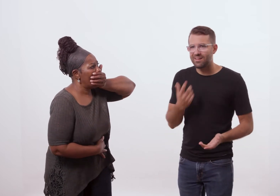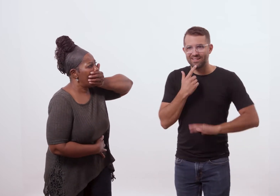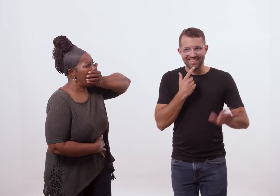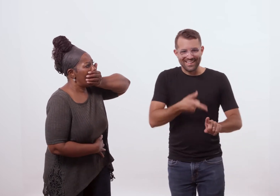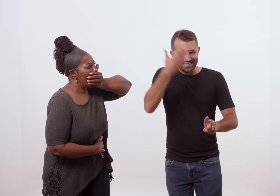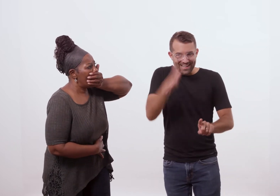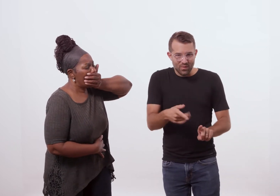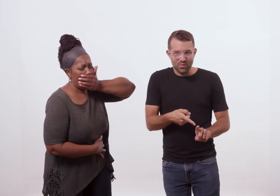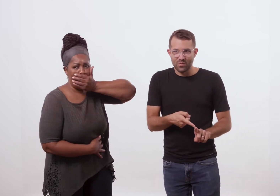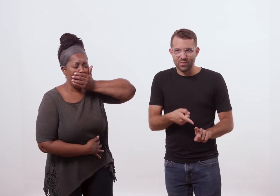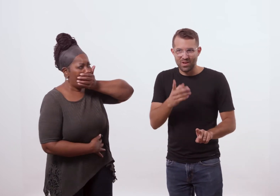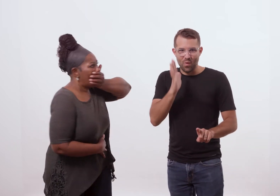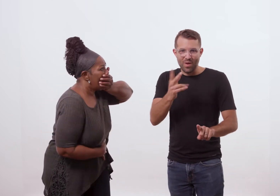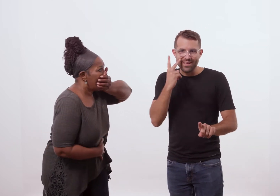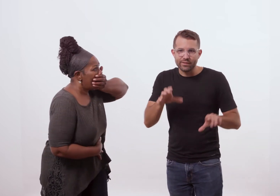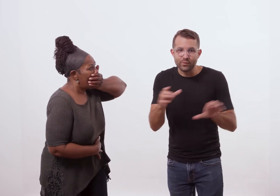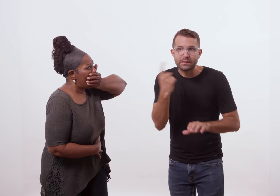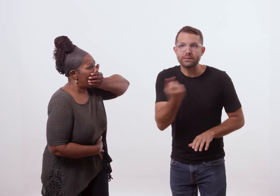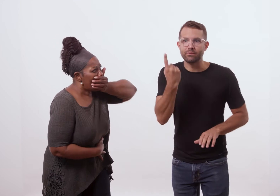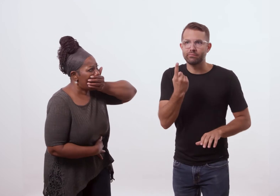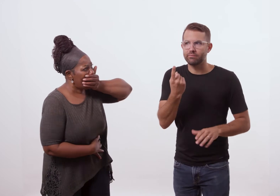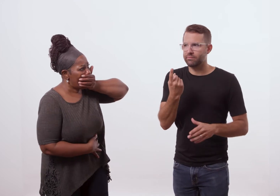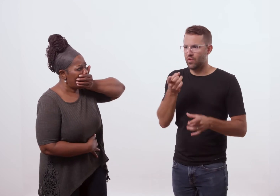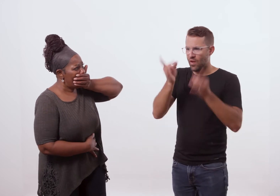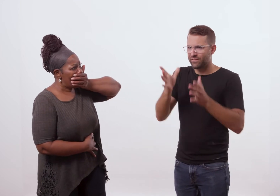her. Like what? Let her wonder.